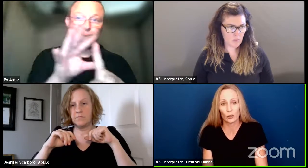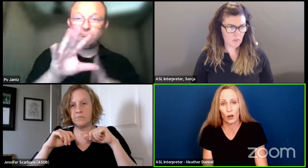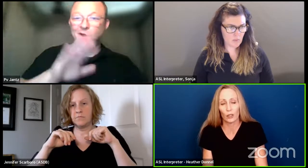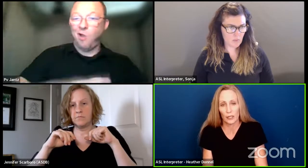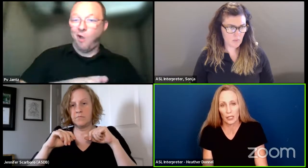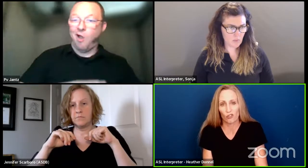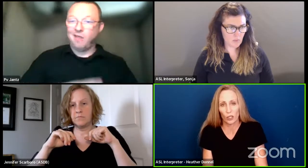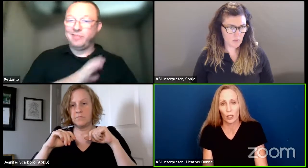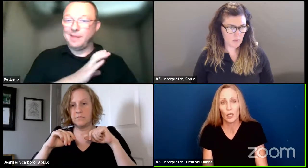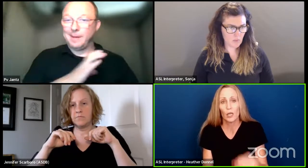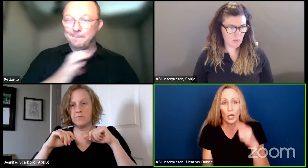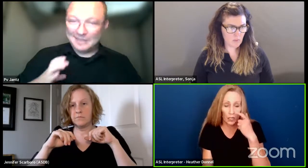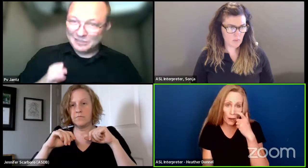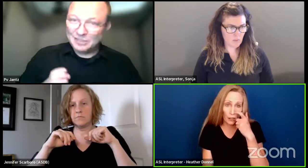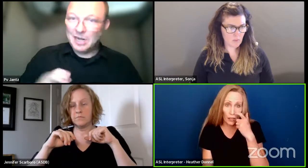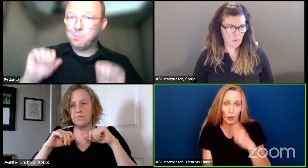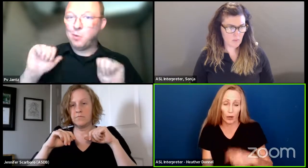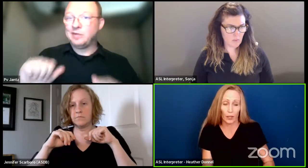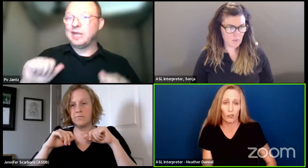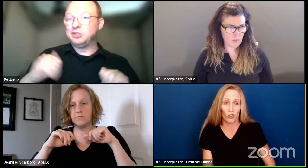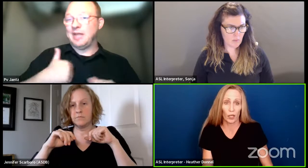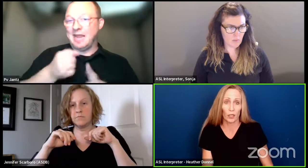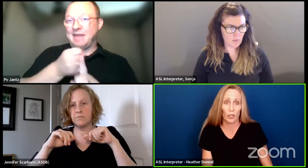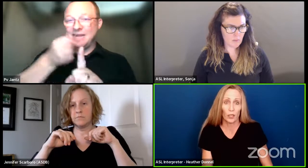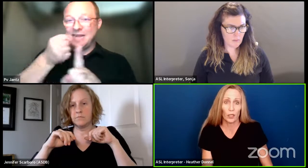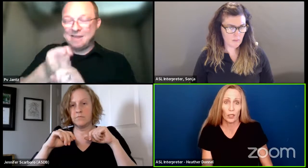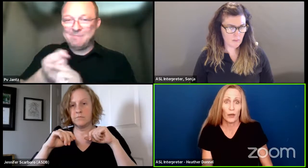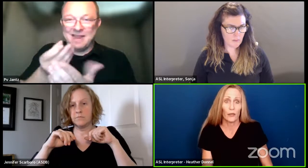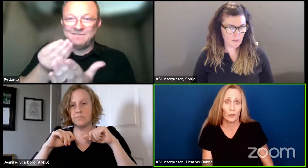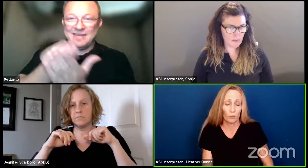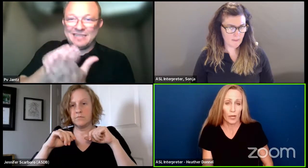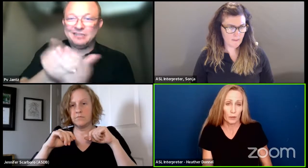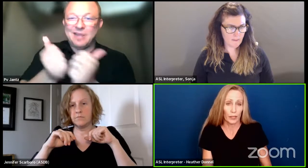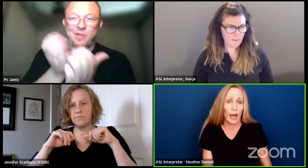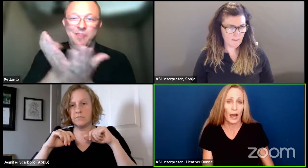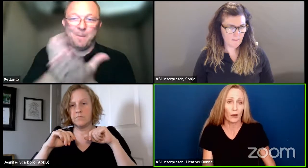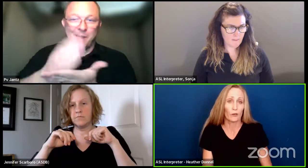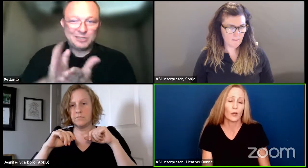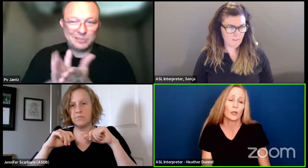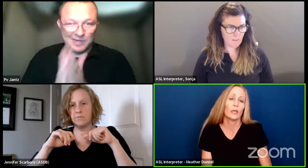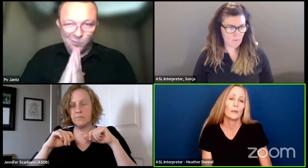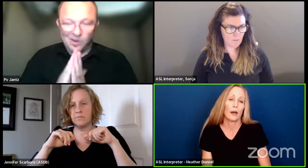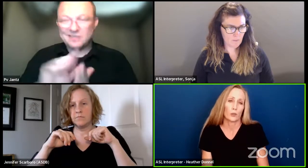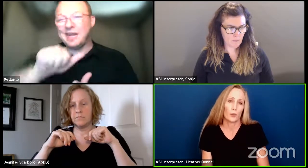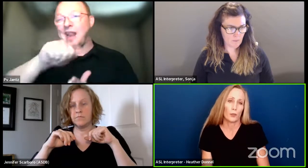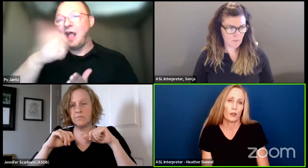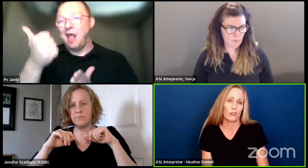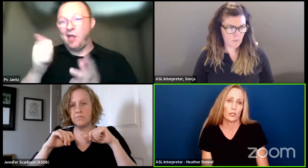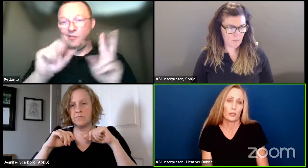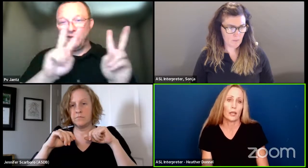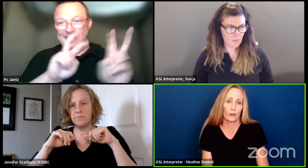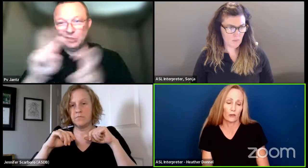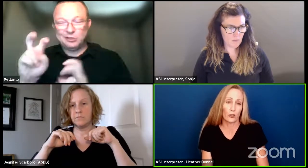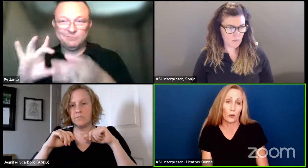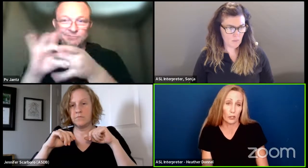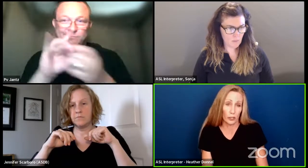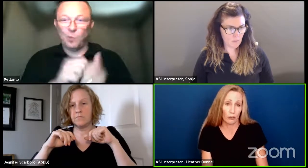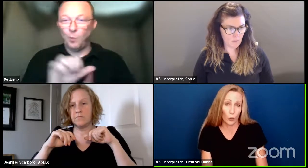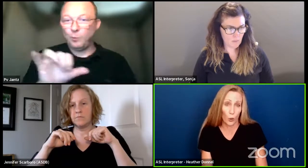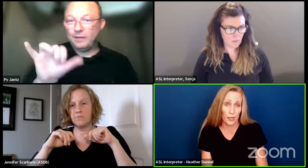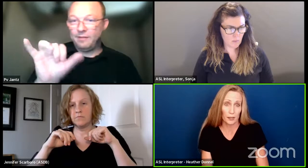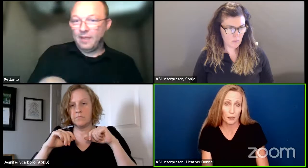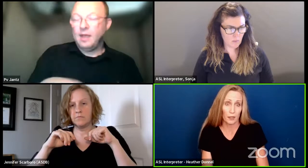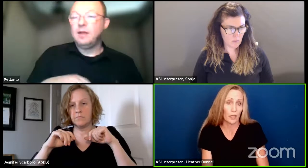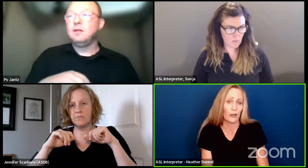again, it could call attention and spotlight our commission, and then possibly have impacts with the budget and other future